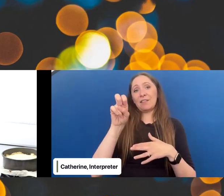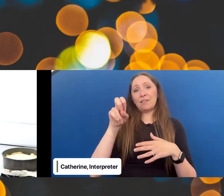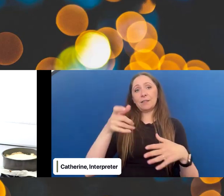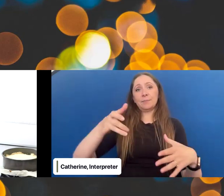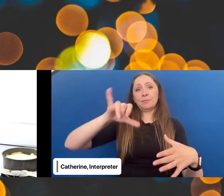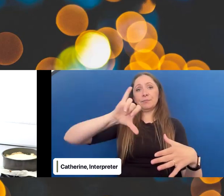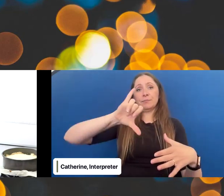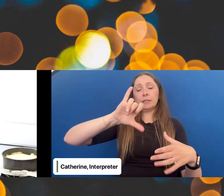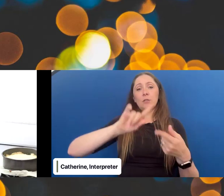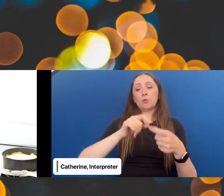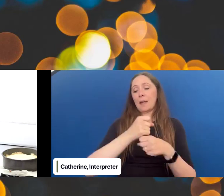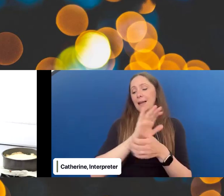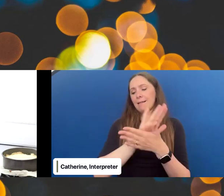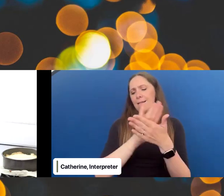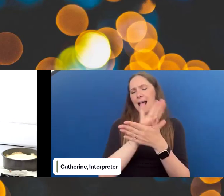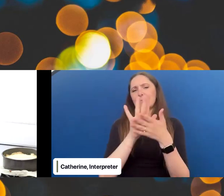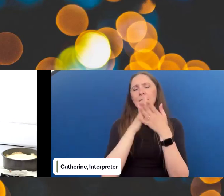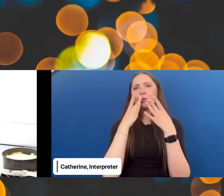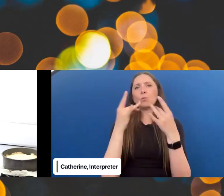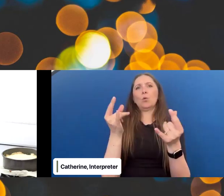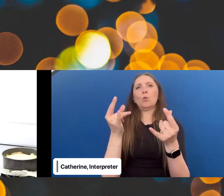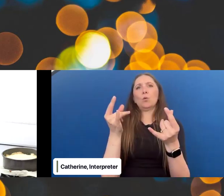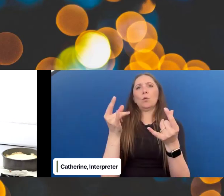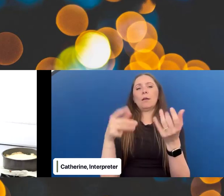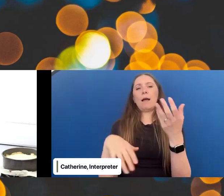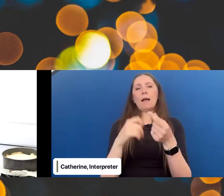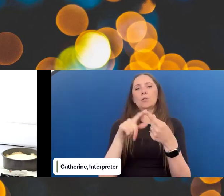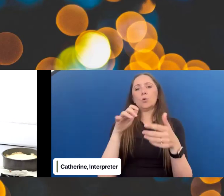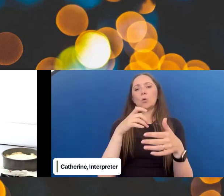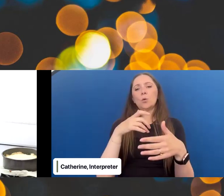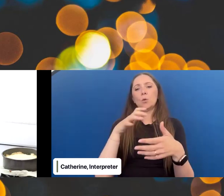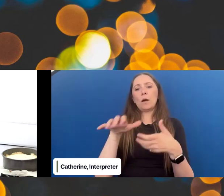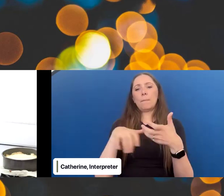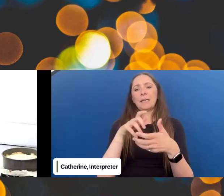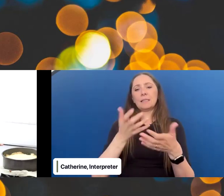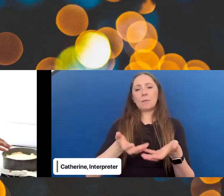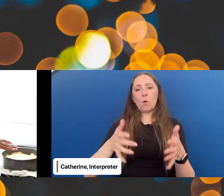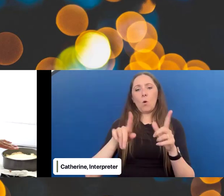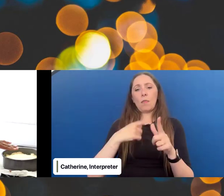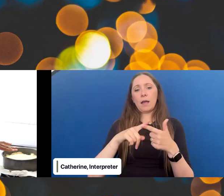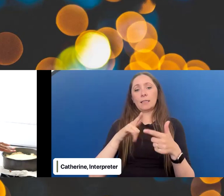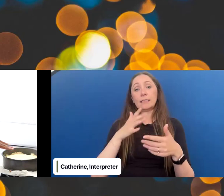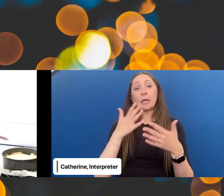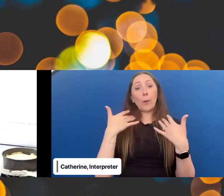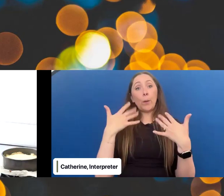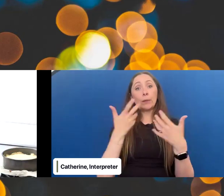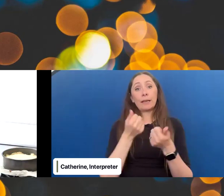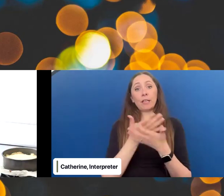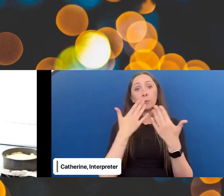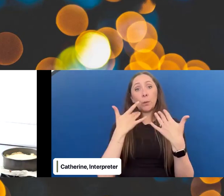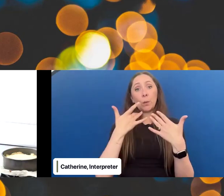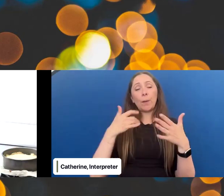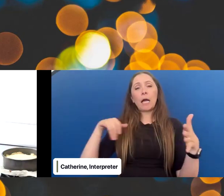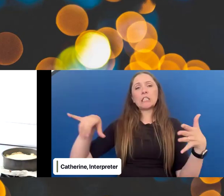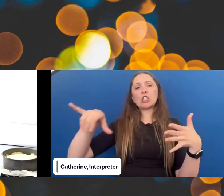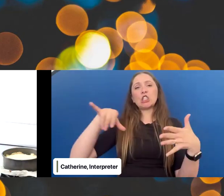sieve into a mixing bowl. And once that cools down, that's going to go on top of this. Very